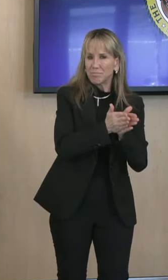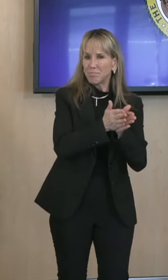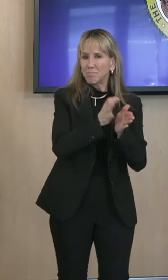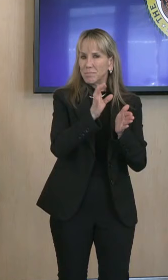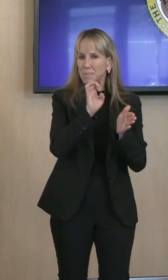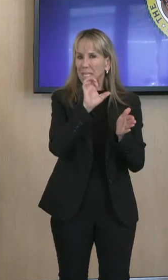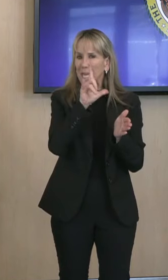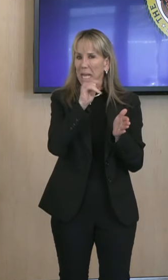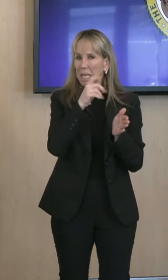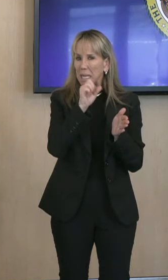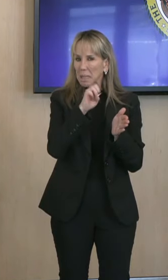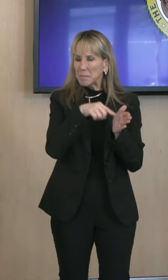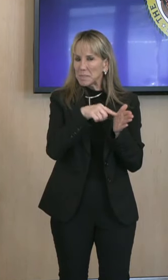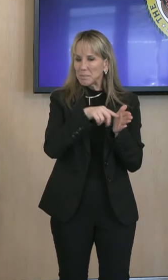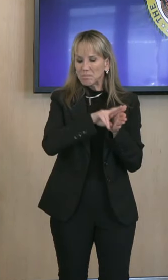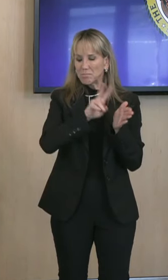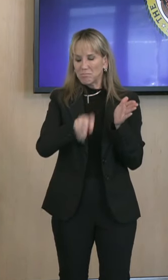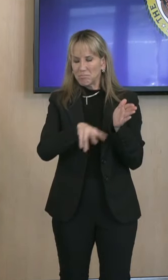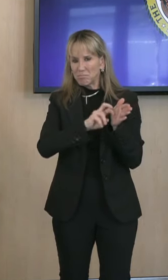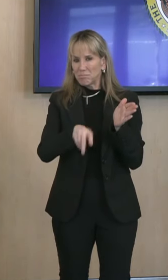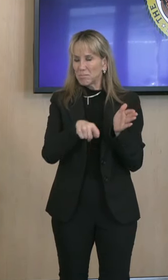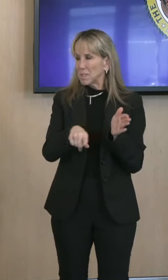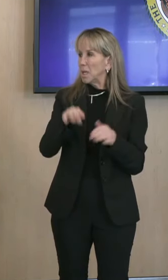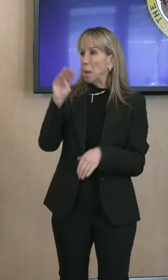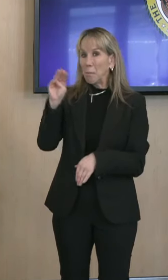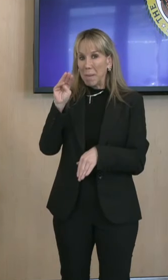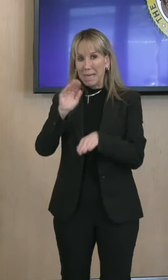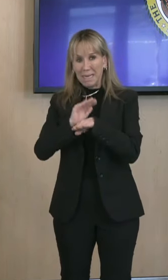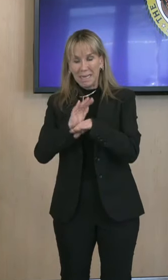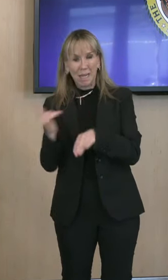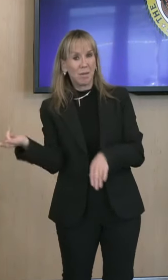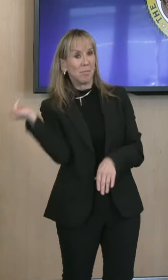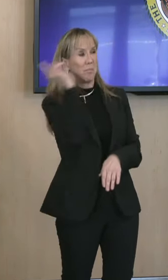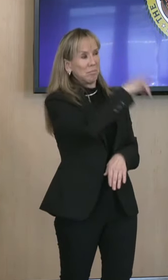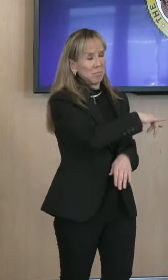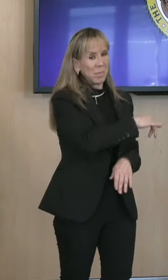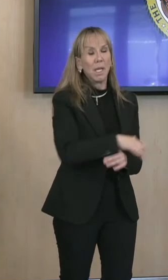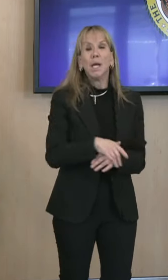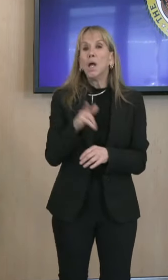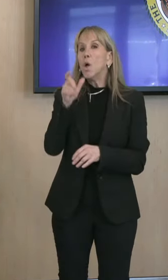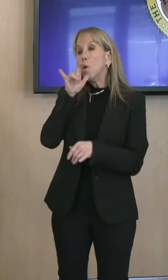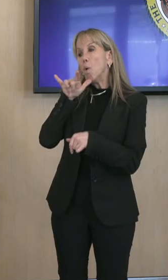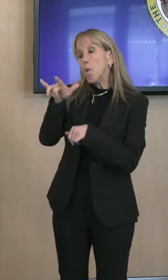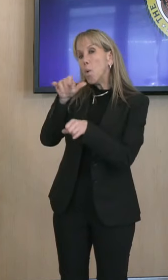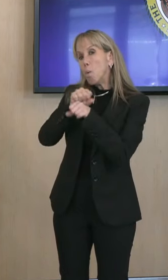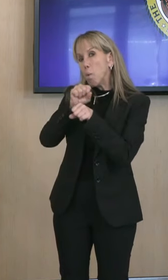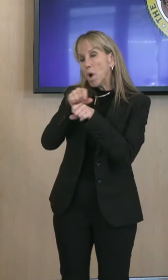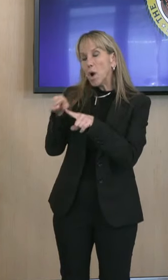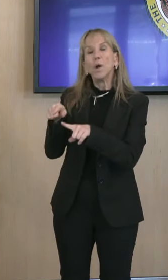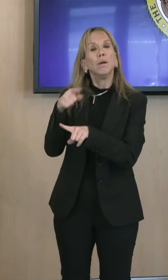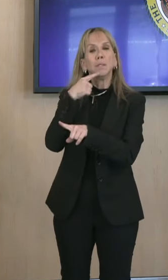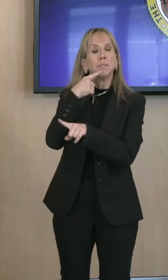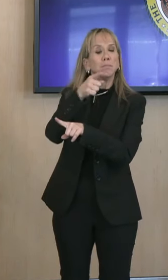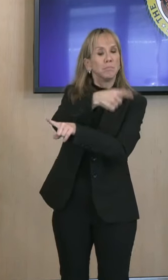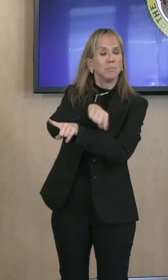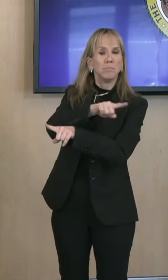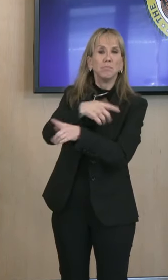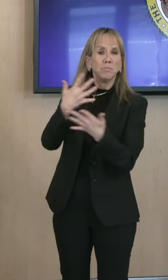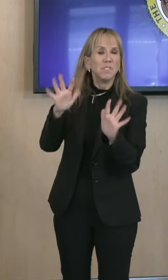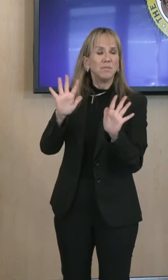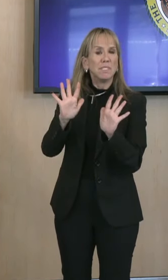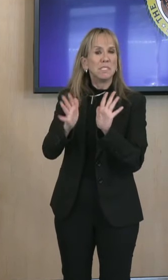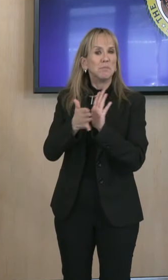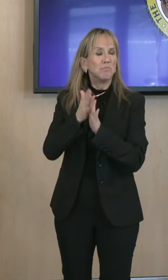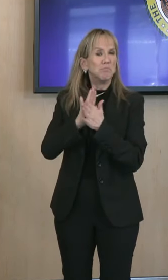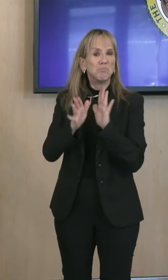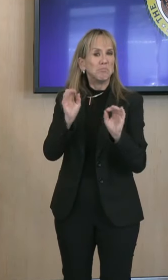Airlines flight Monday night. Air crews were told Monday that the cruise passengers were cleared. Air crews later learned that cruise passengers got a letter